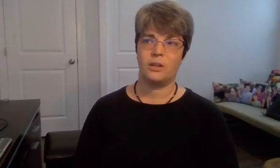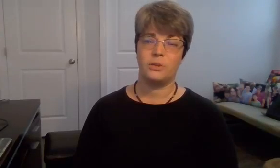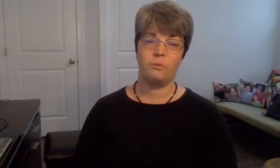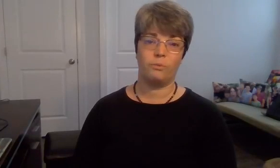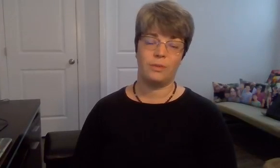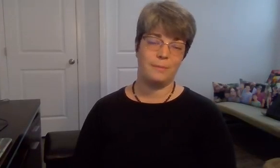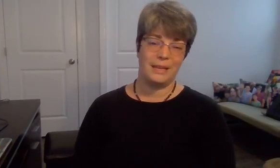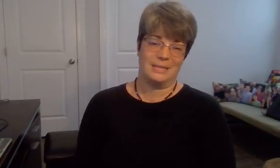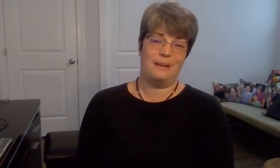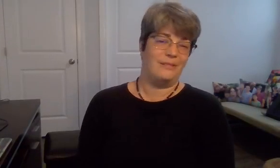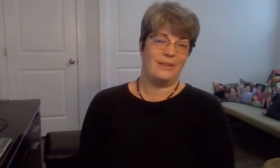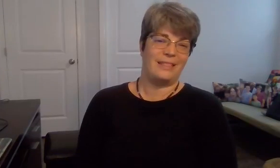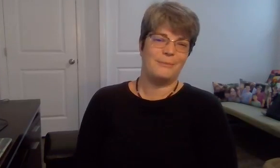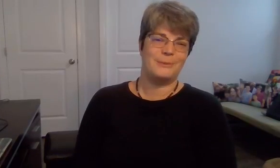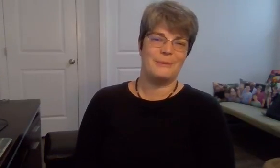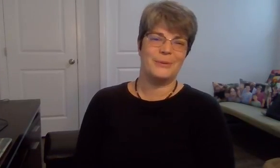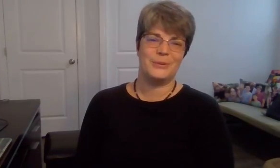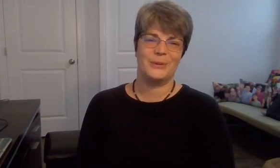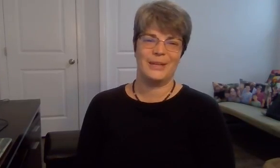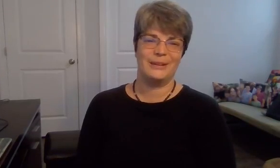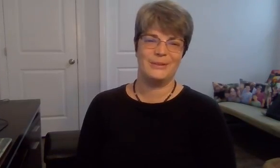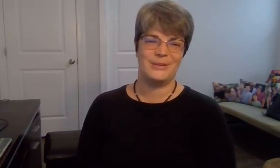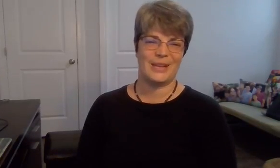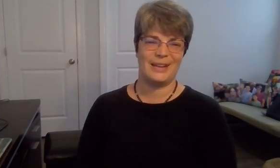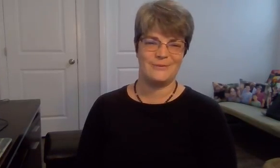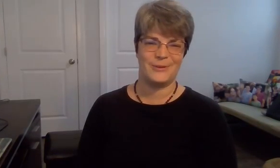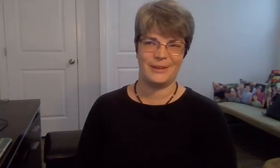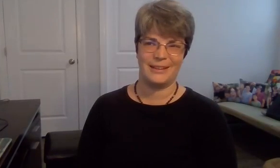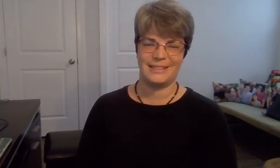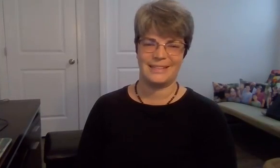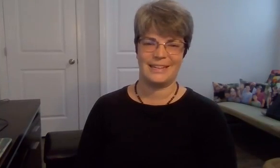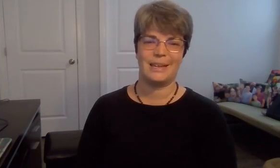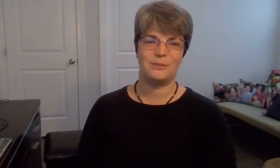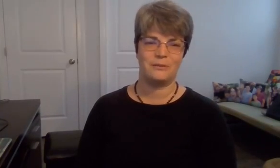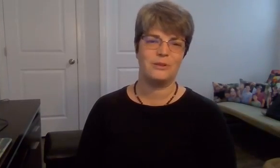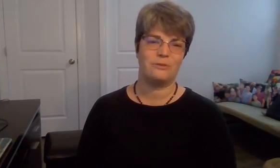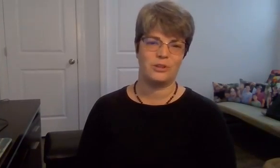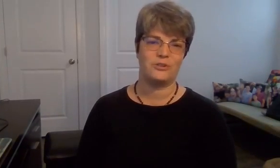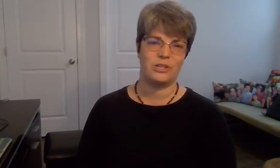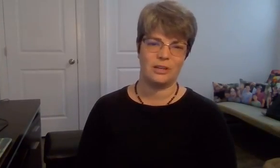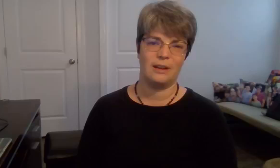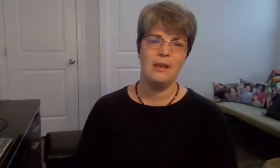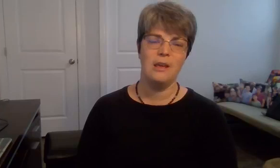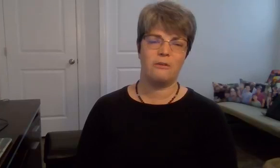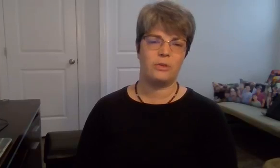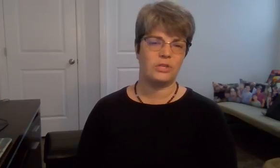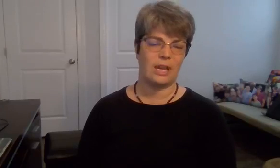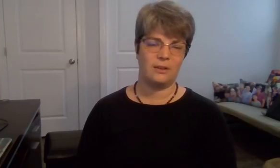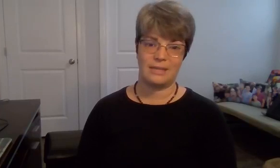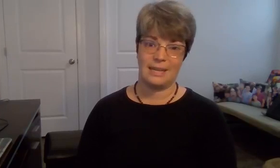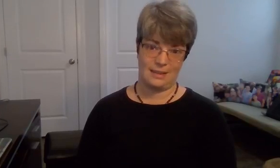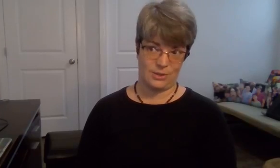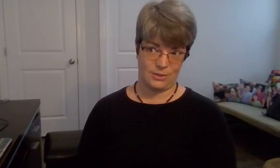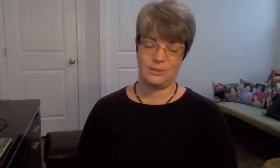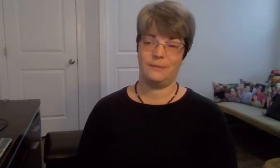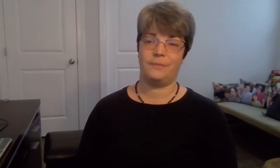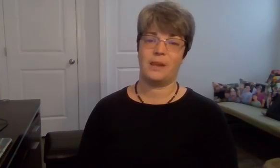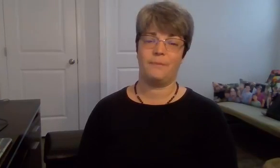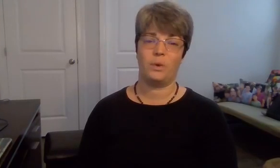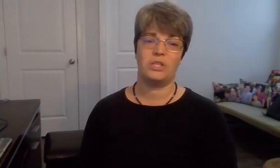also, the biggest benefit I think most people join in signing for is that it helps to reduce frustration for both the child and the adult. When a